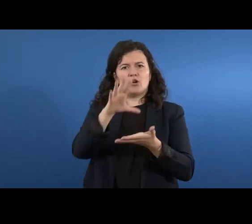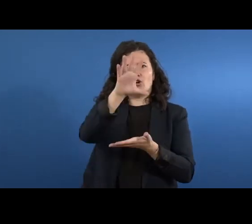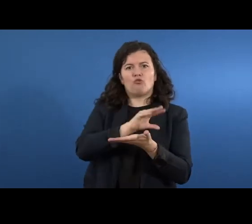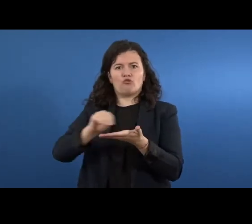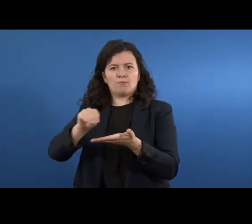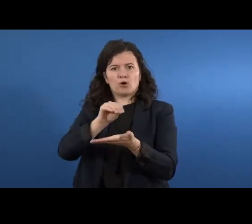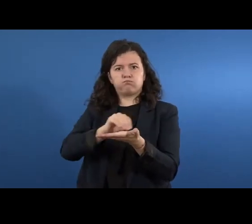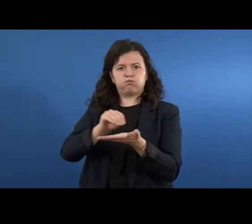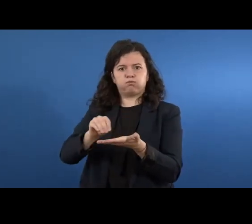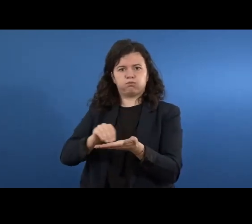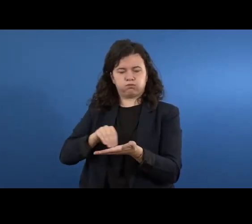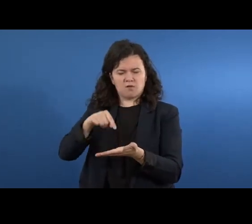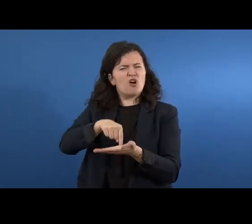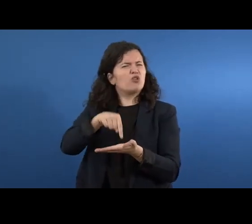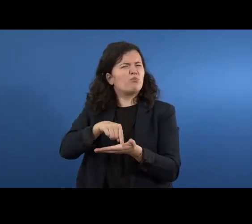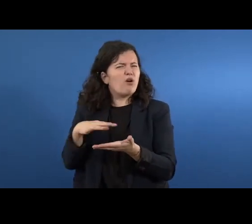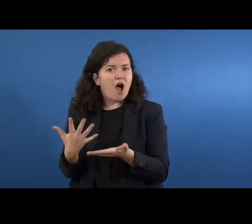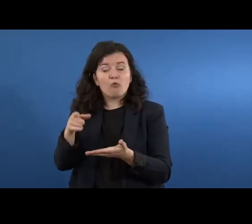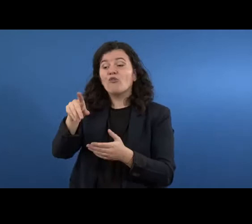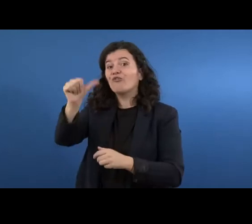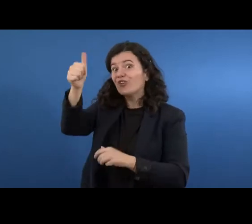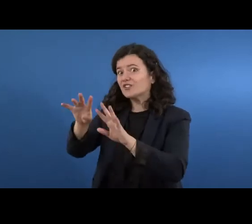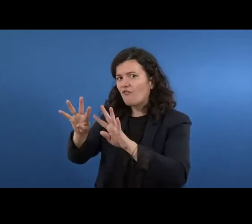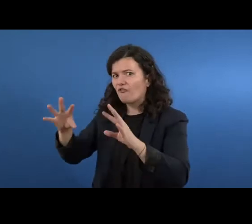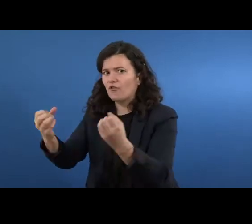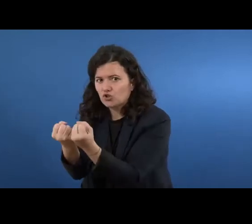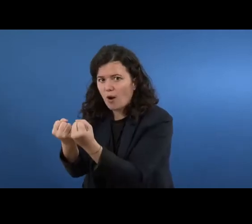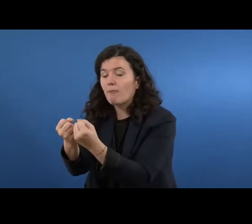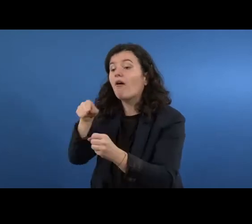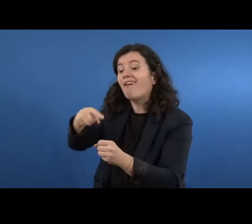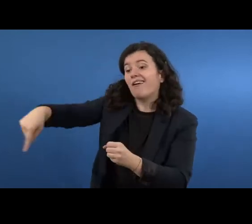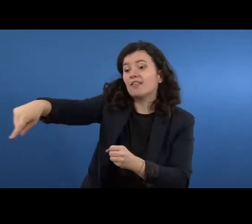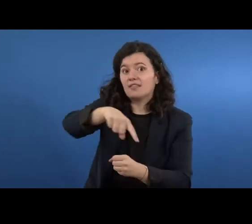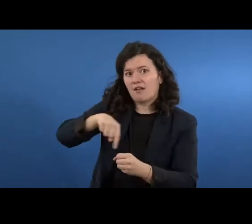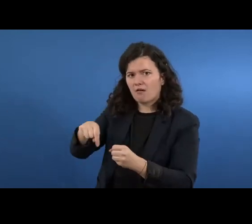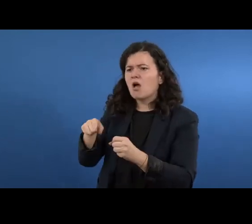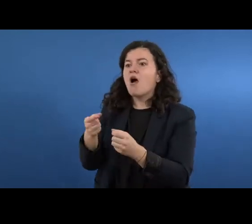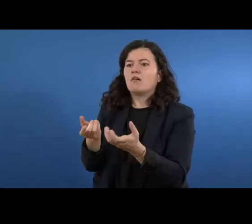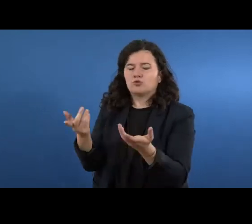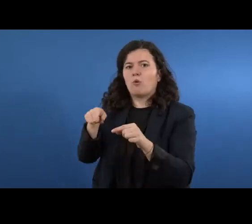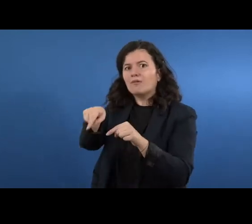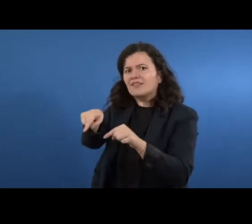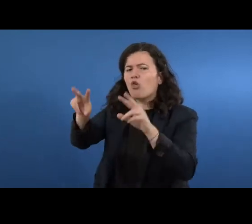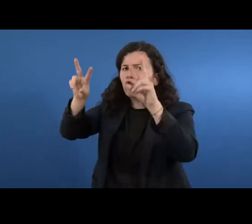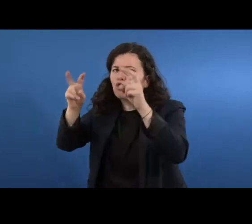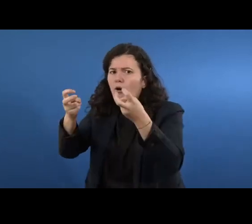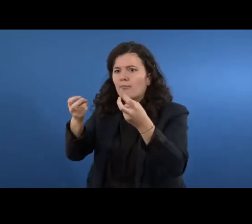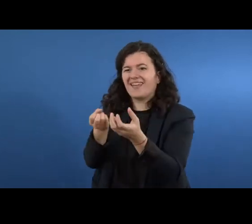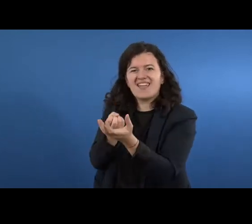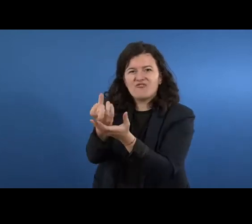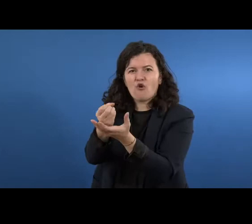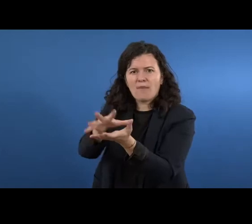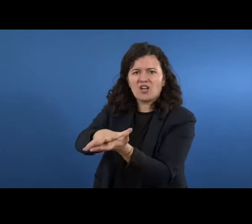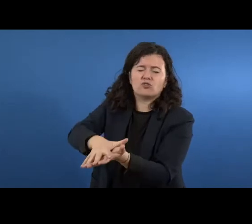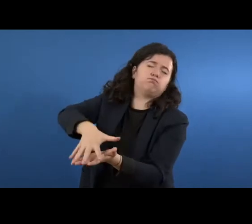of a workshop that was conducted on the feasibility of using big data in the anticipation and matching